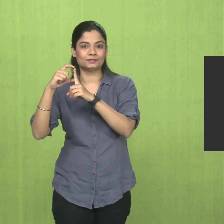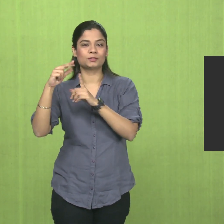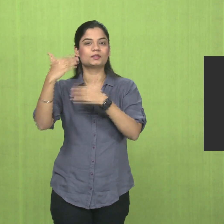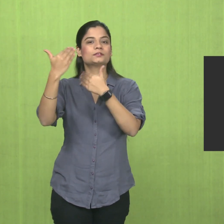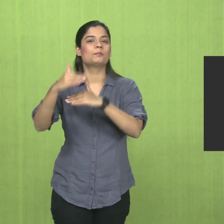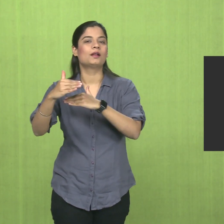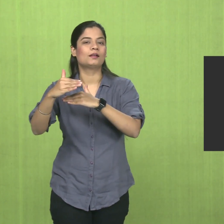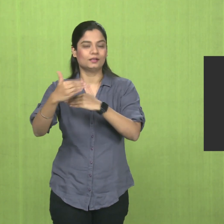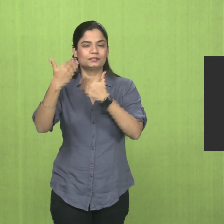Limited,